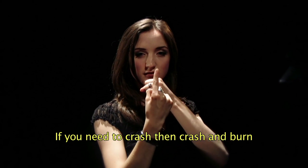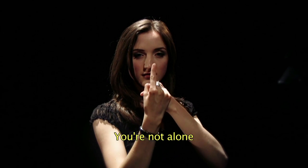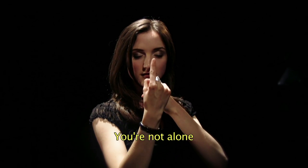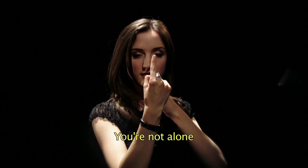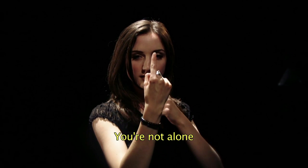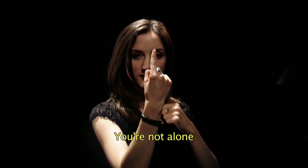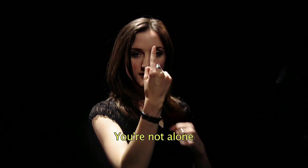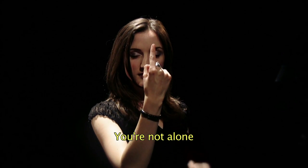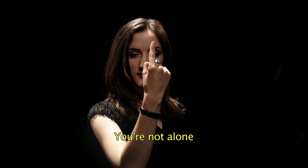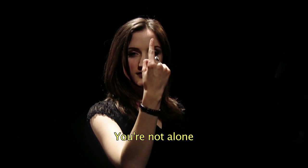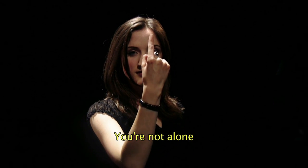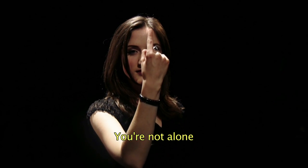You're not alone